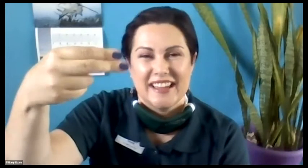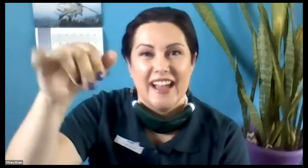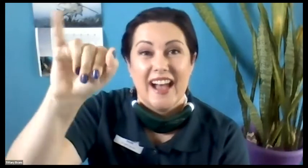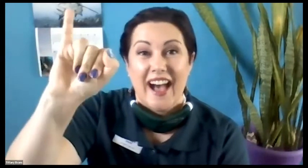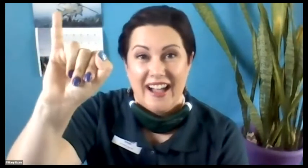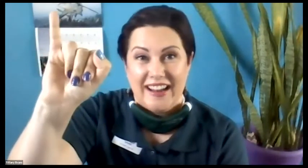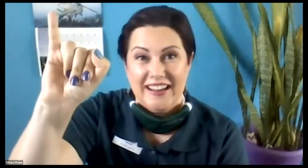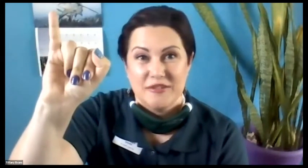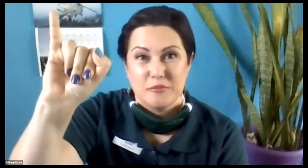I,